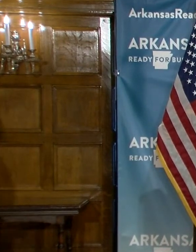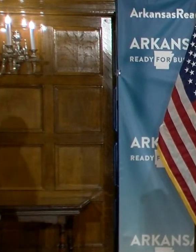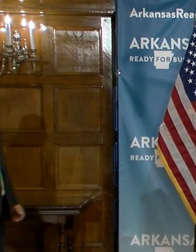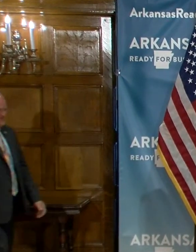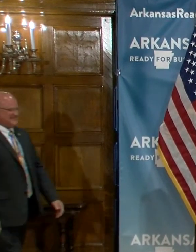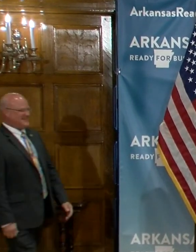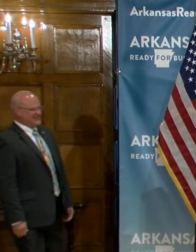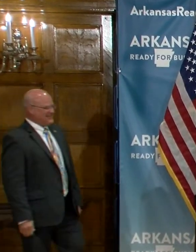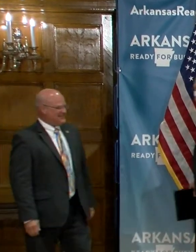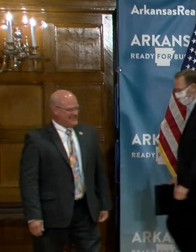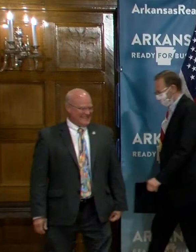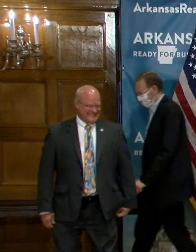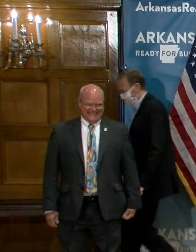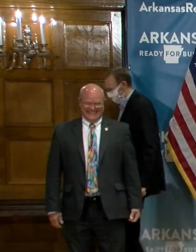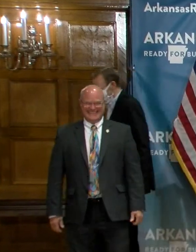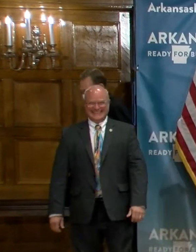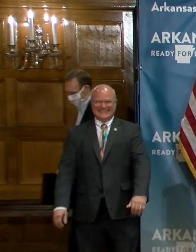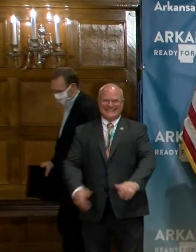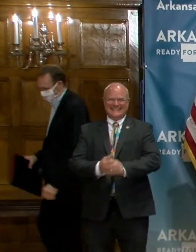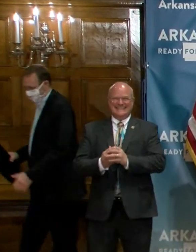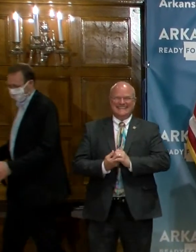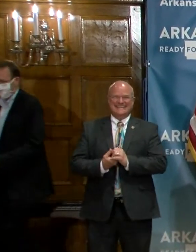Happy Saturday, Eddie. Saturday,